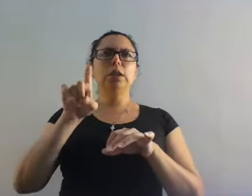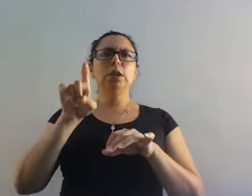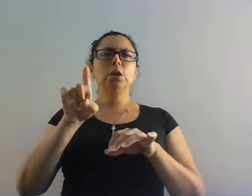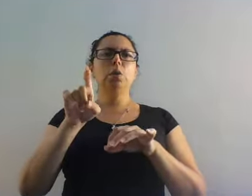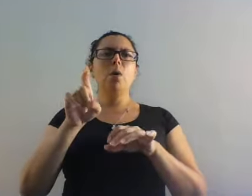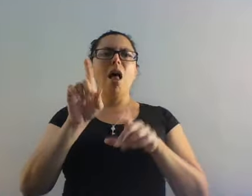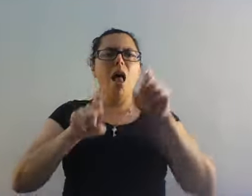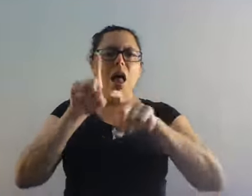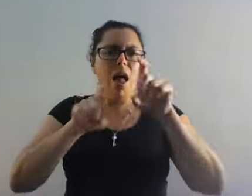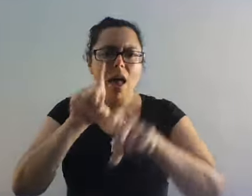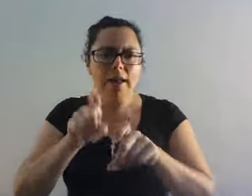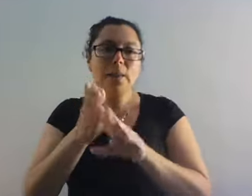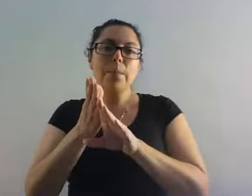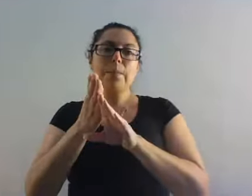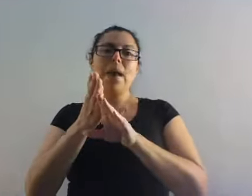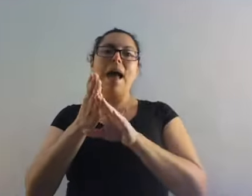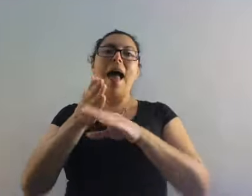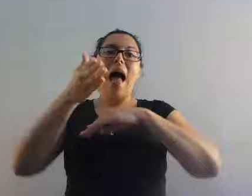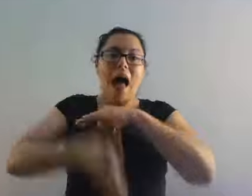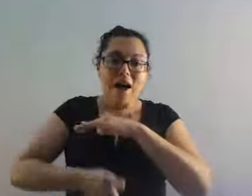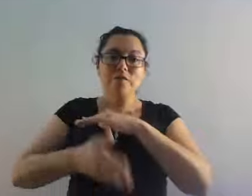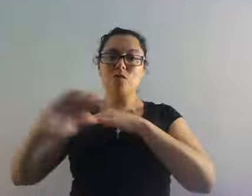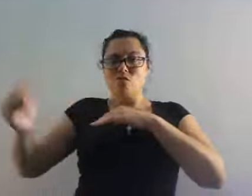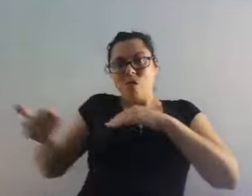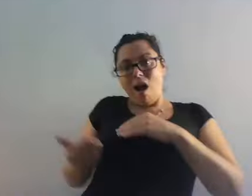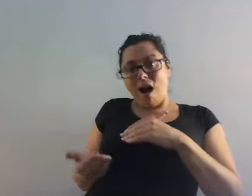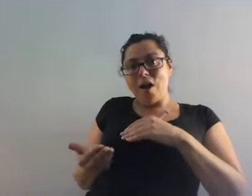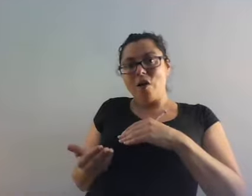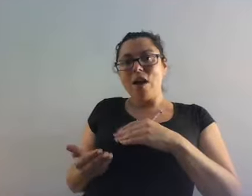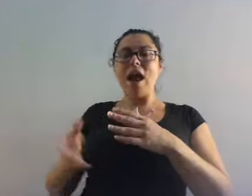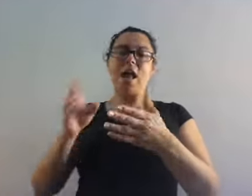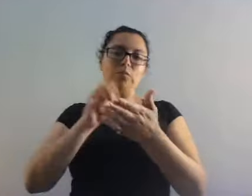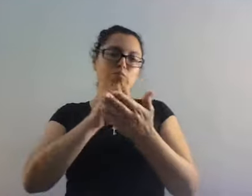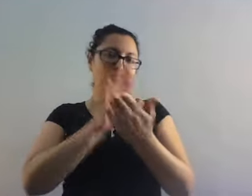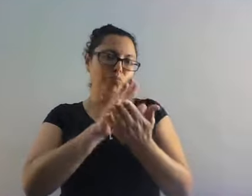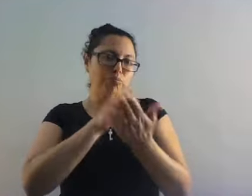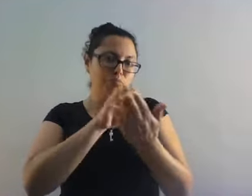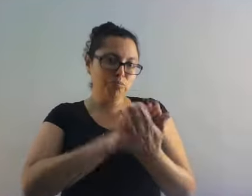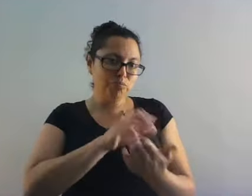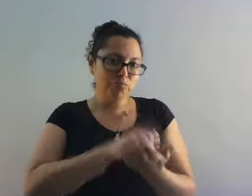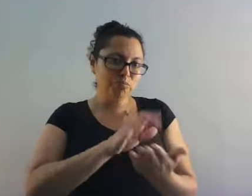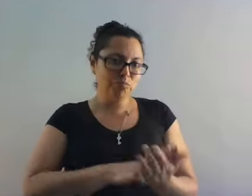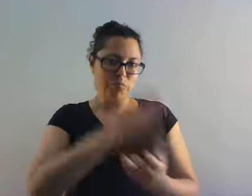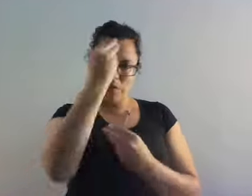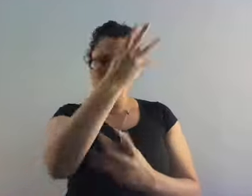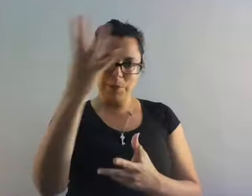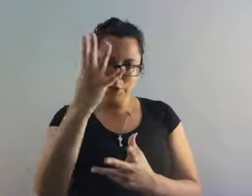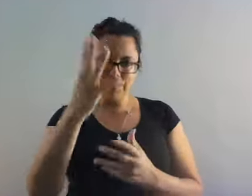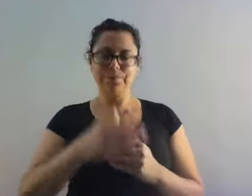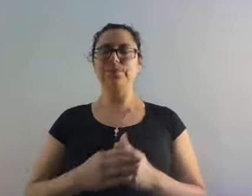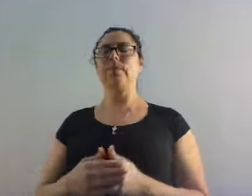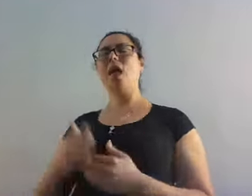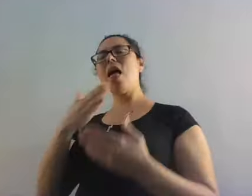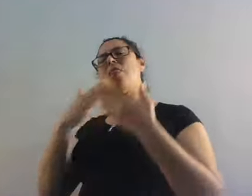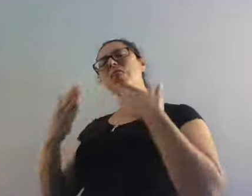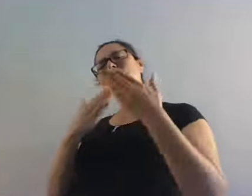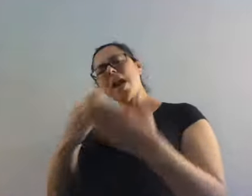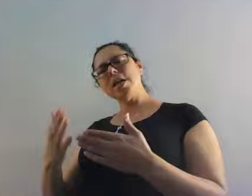procedures and you document them. Thank you. If you have any other questions, please visit us online